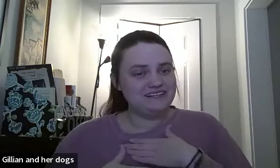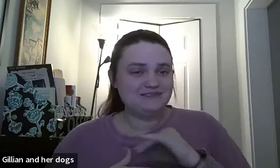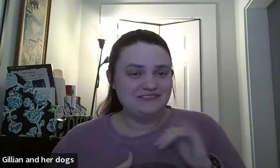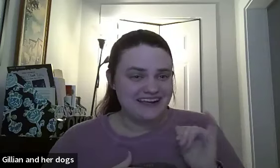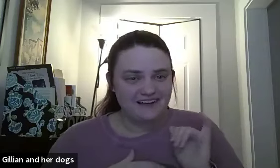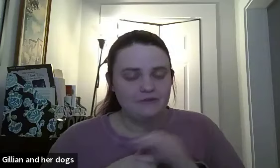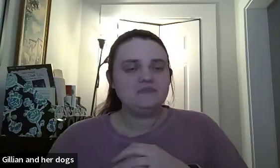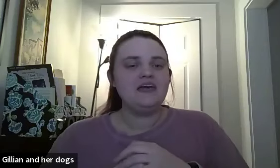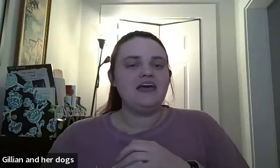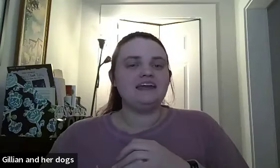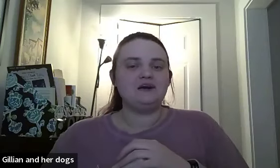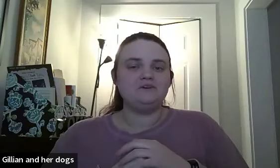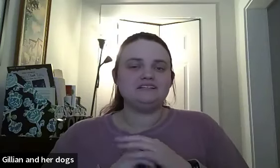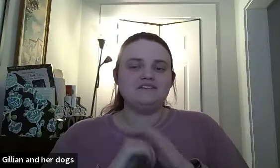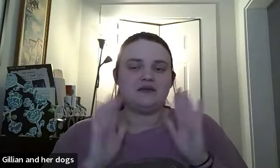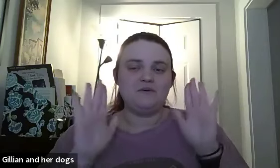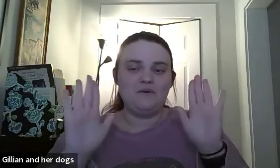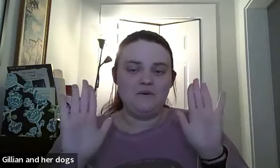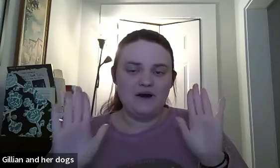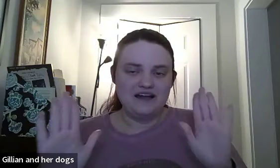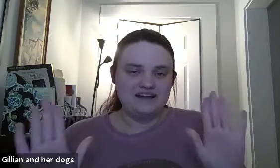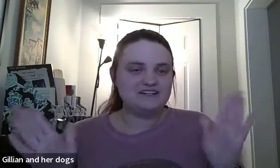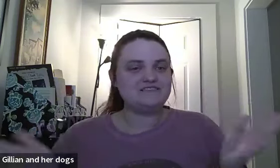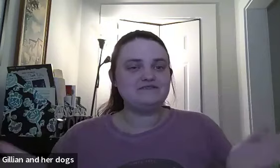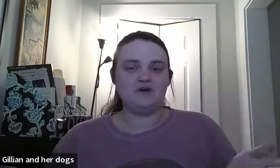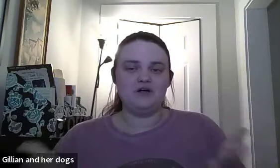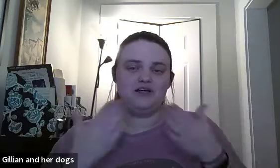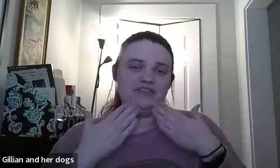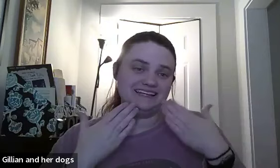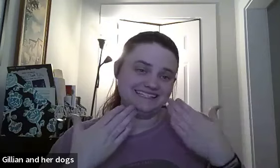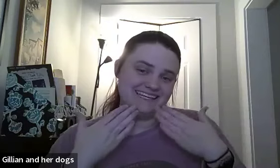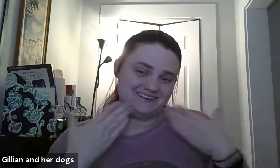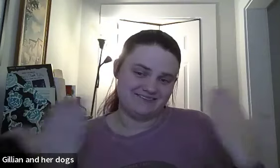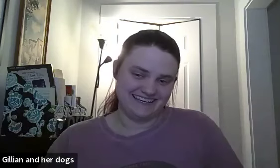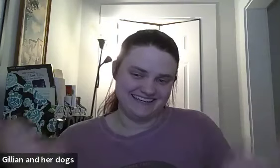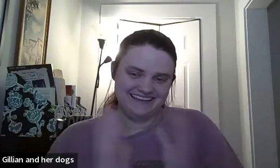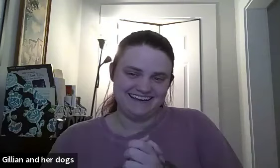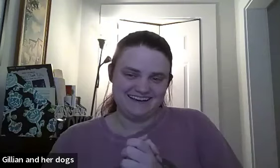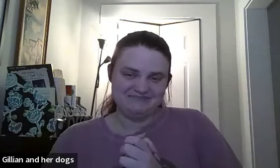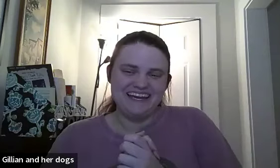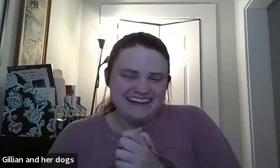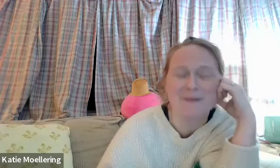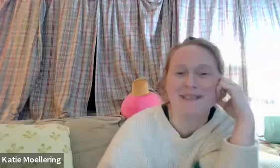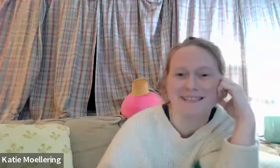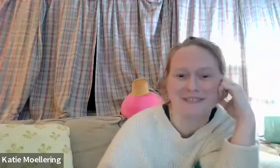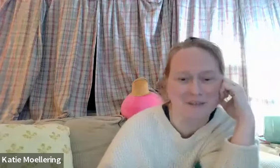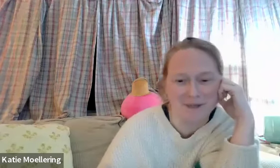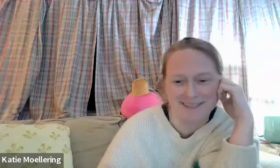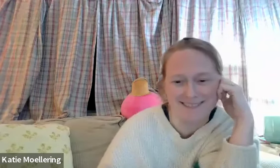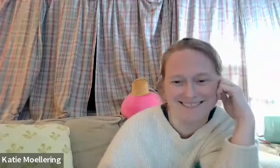it as well, and I hope you guys have a wonderful Thanksgiving. Yes. Happy Thanksgiving, everybody.